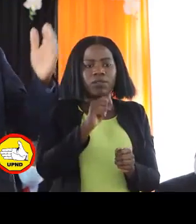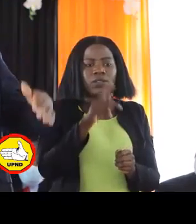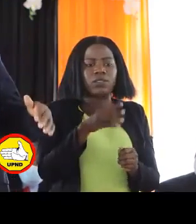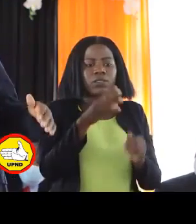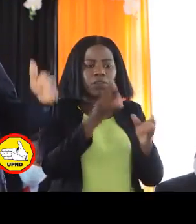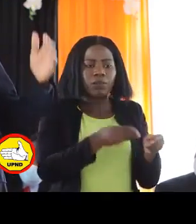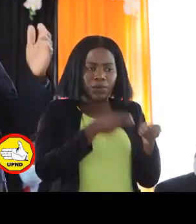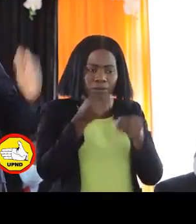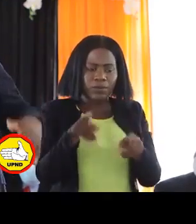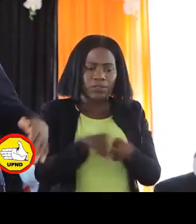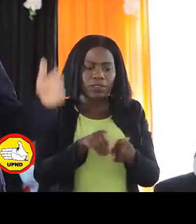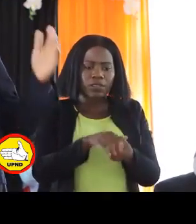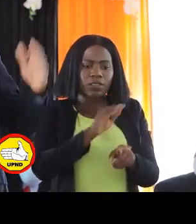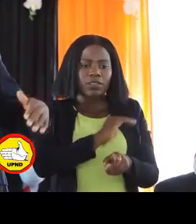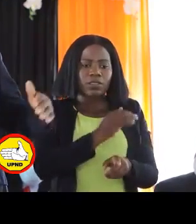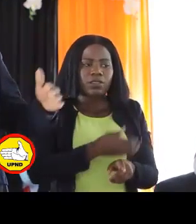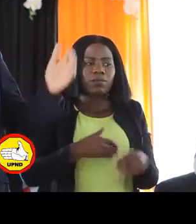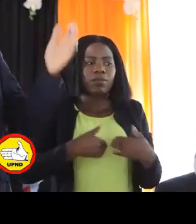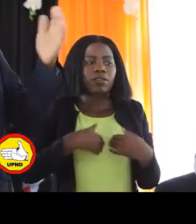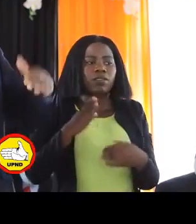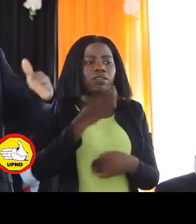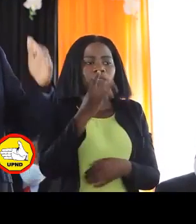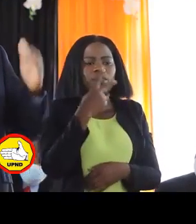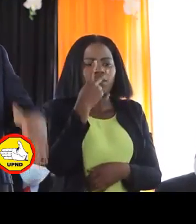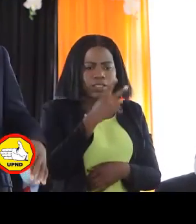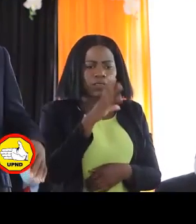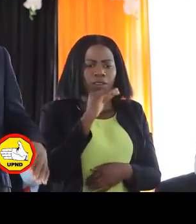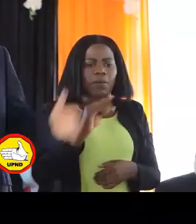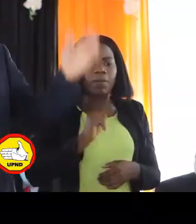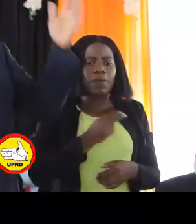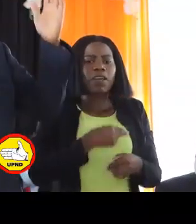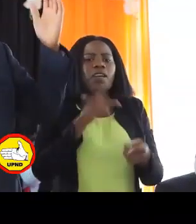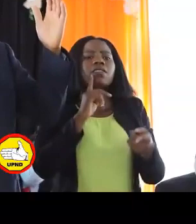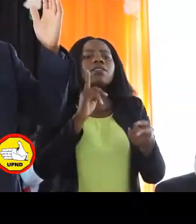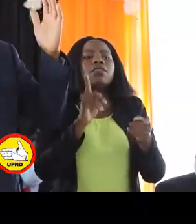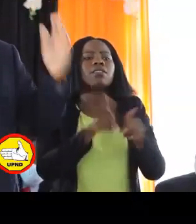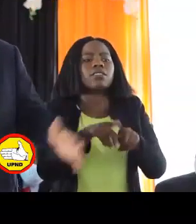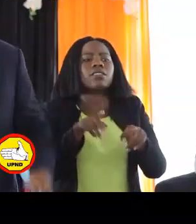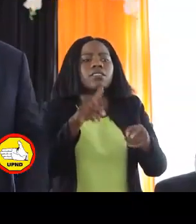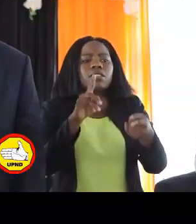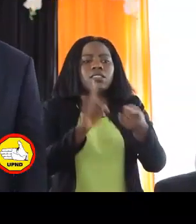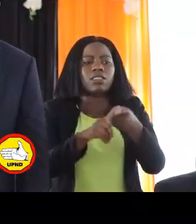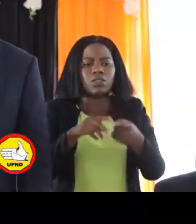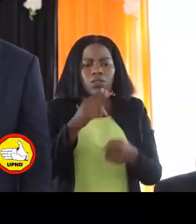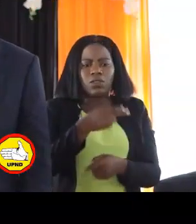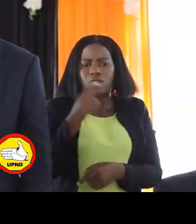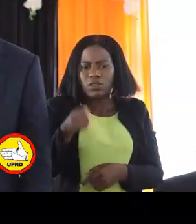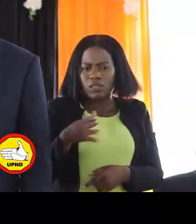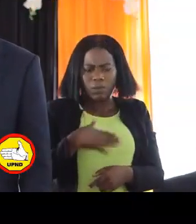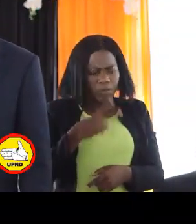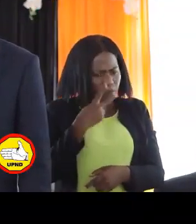bring women I've never seen and they are saying we are sisters to HH. I've never seen them before.